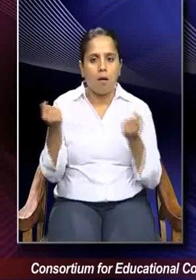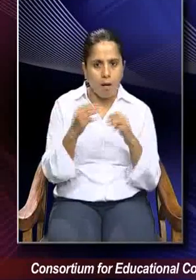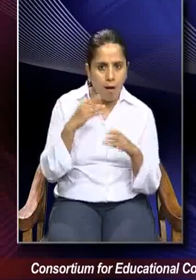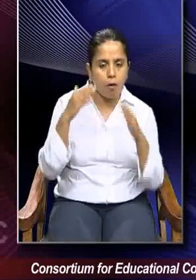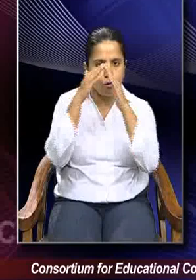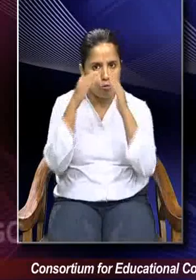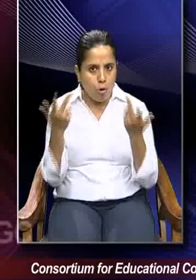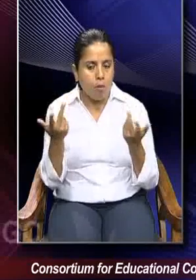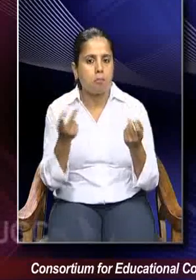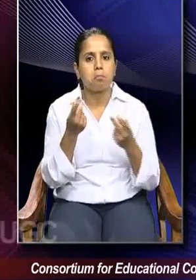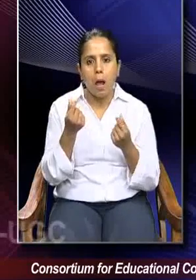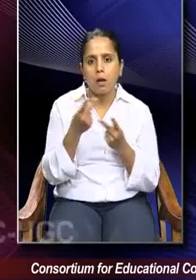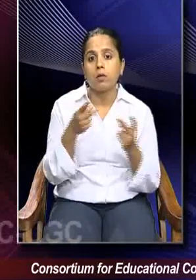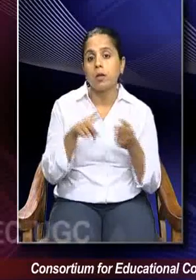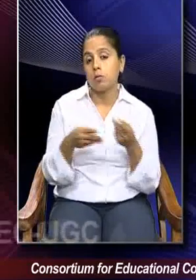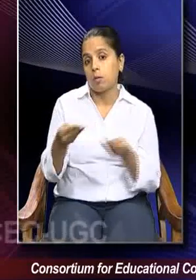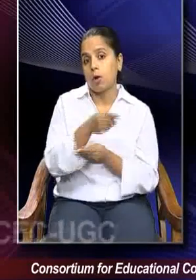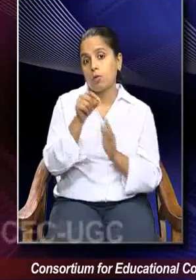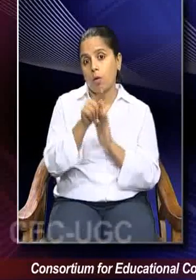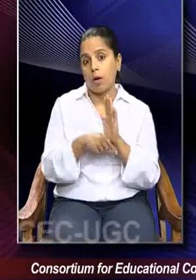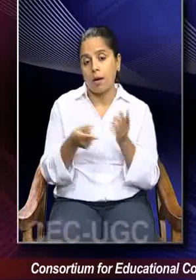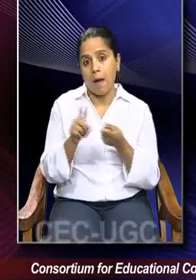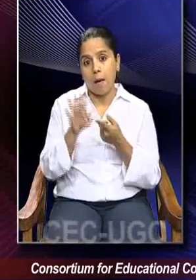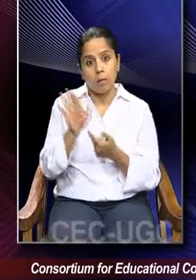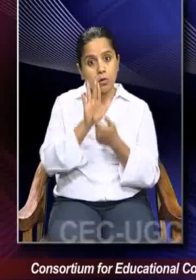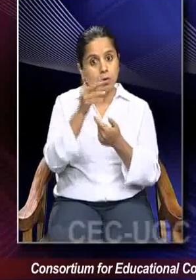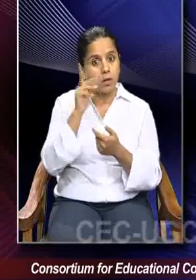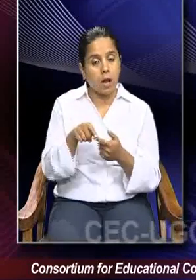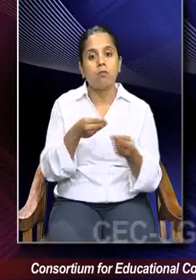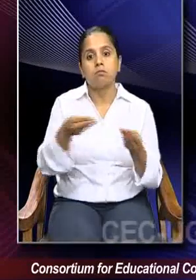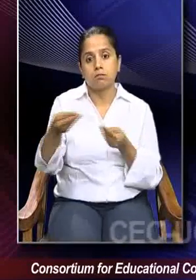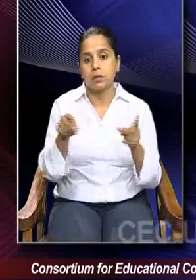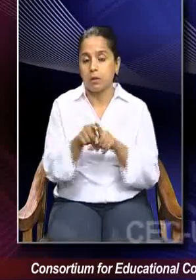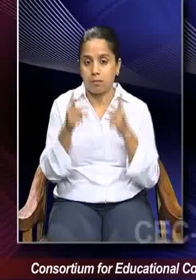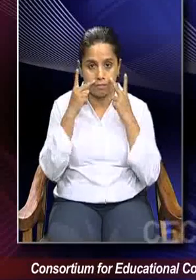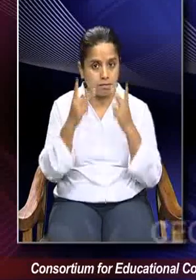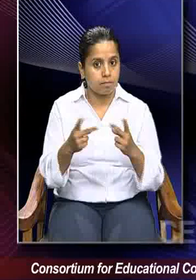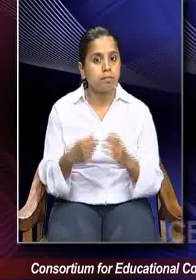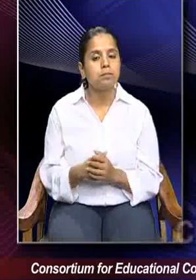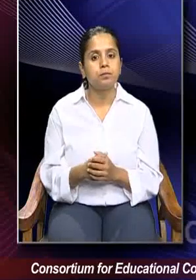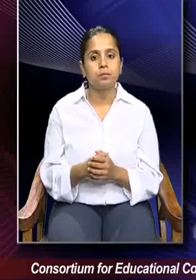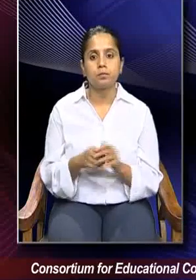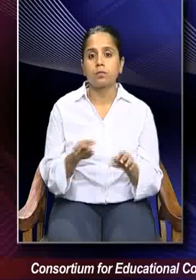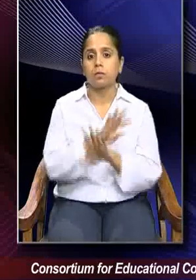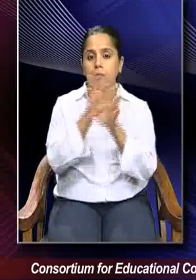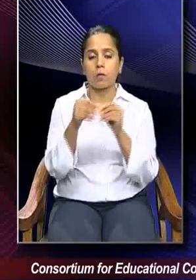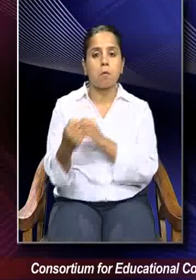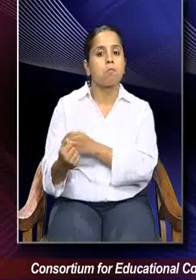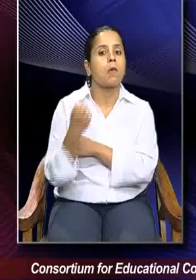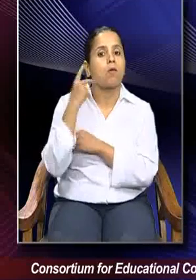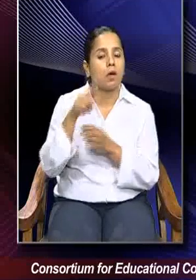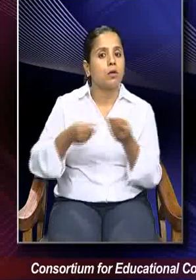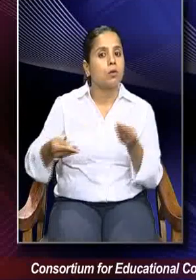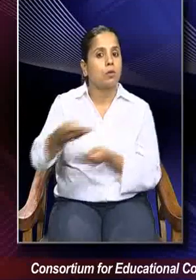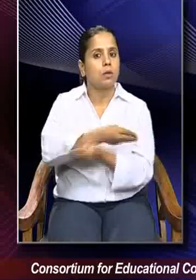when the political economy takes the center stage of distribution. The entire power of distribution